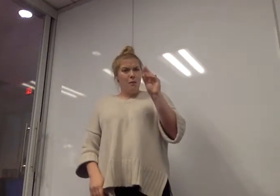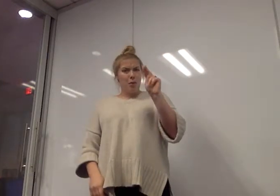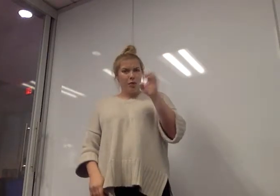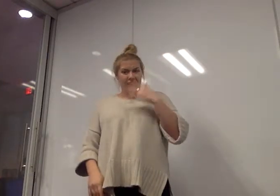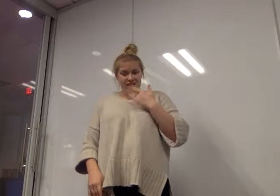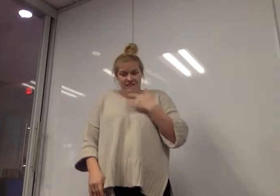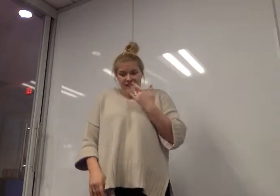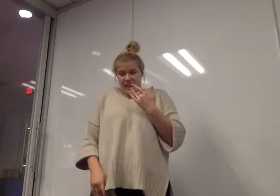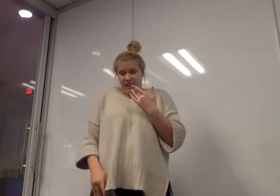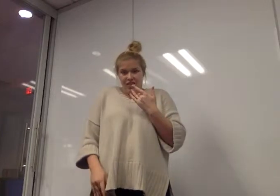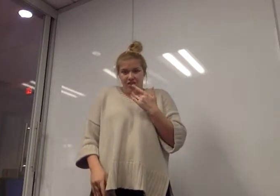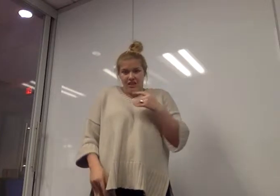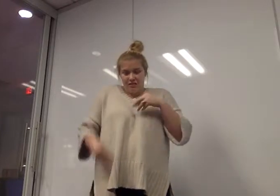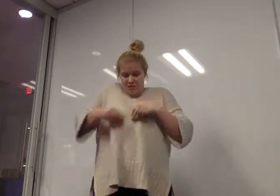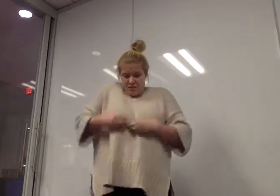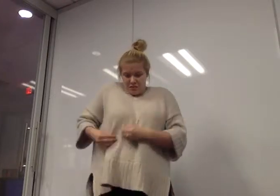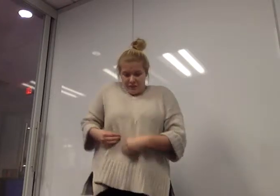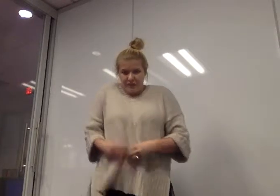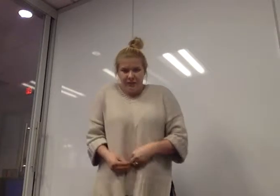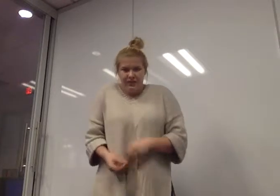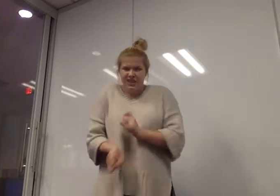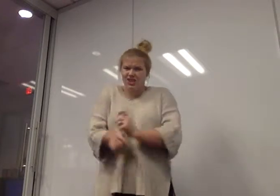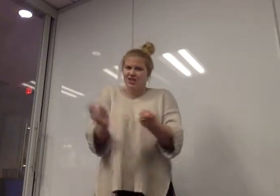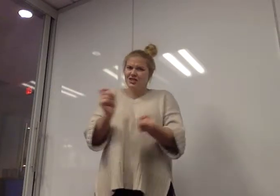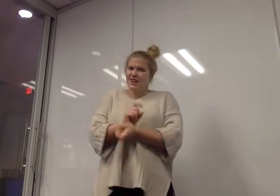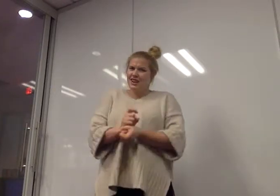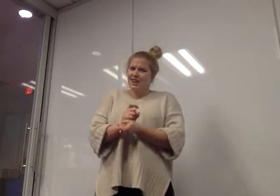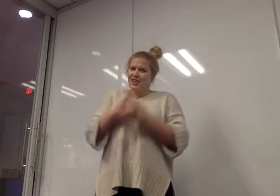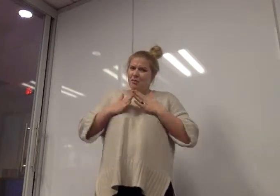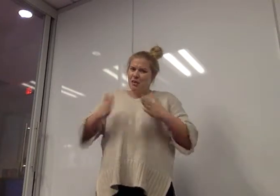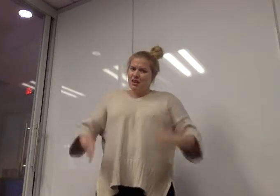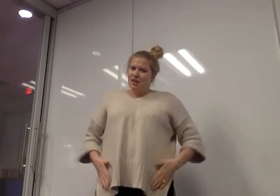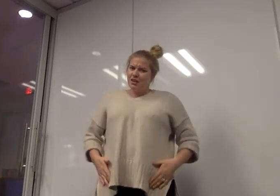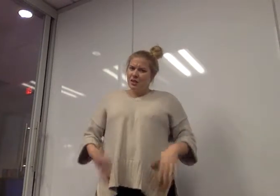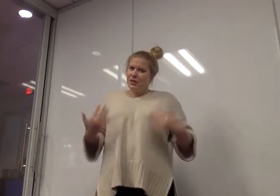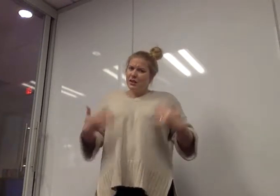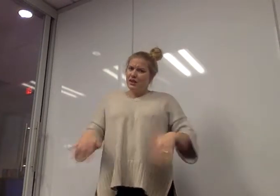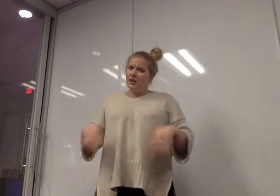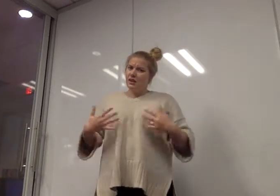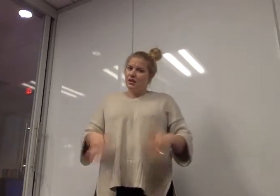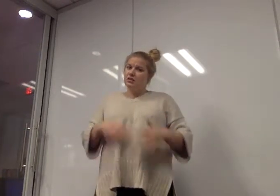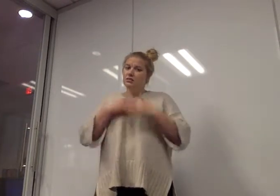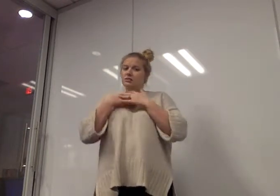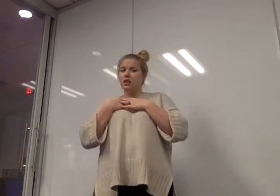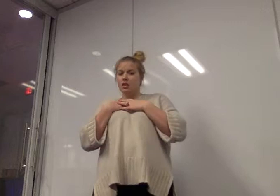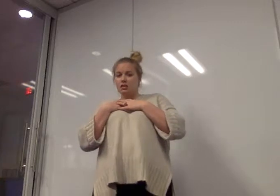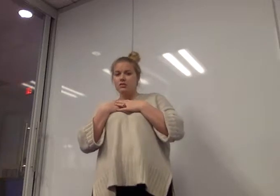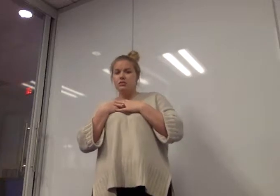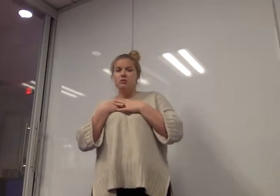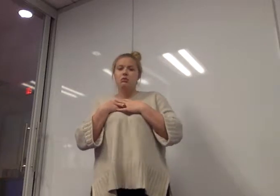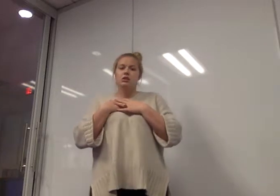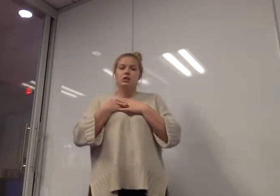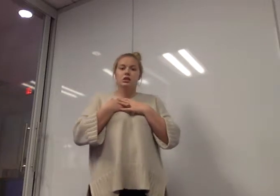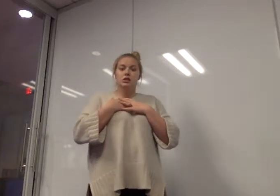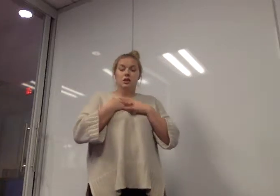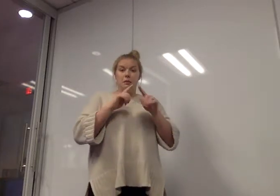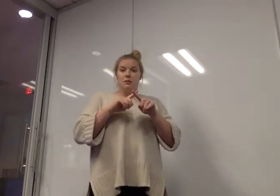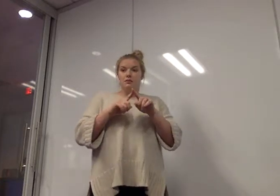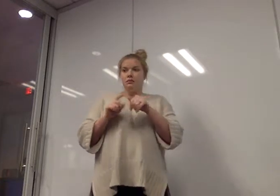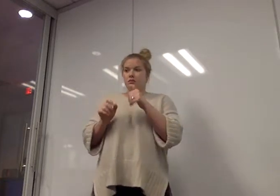be either assertive, confident, and comfortable, or really stress reactive, and feeling sort of